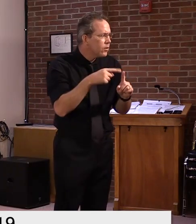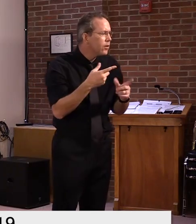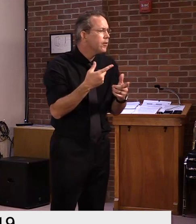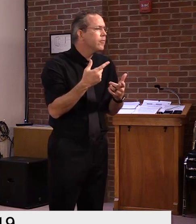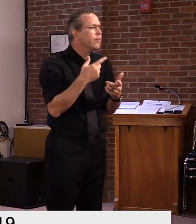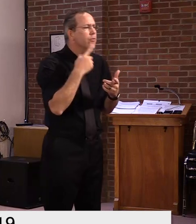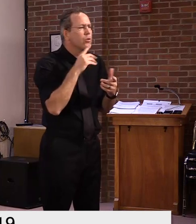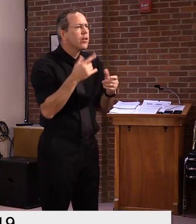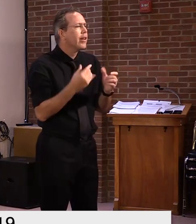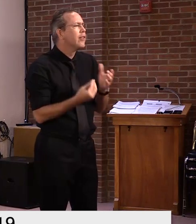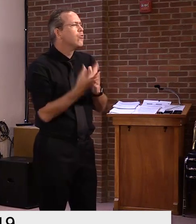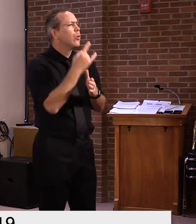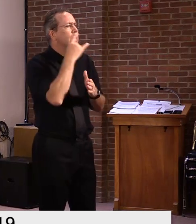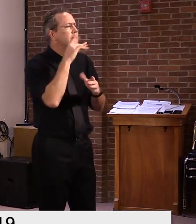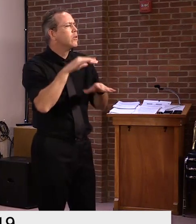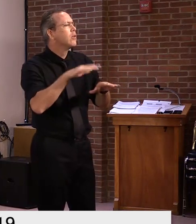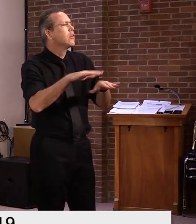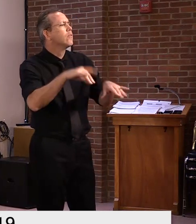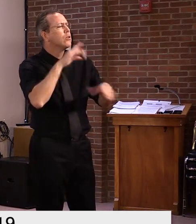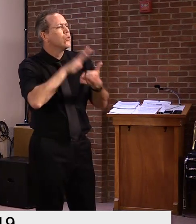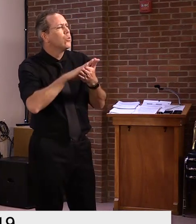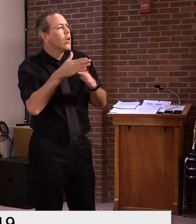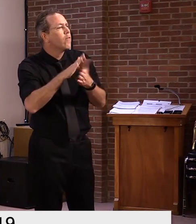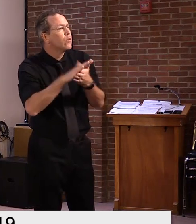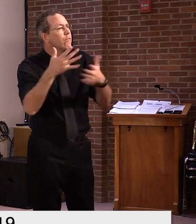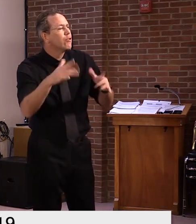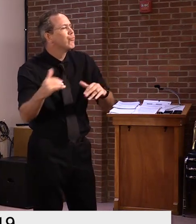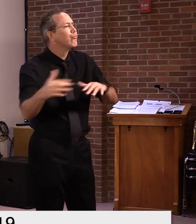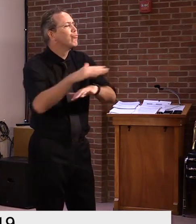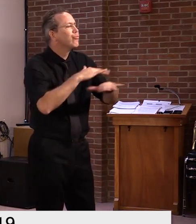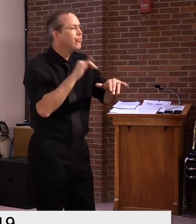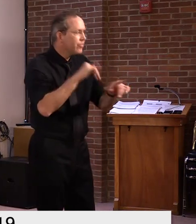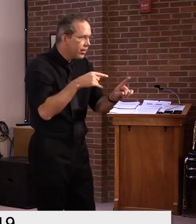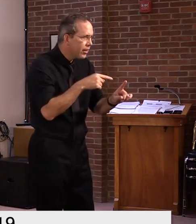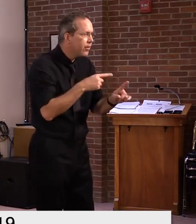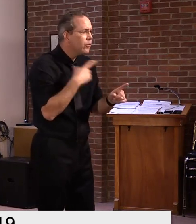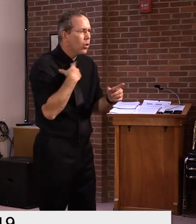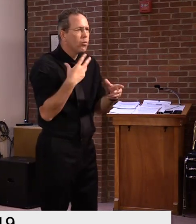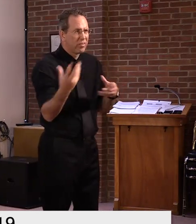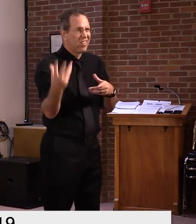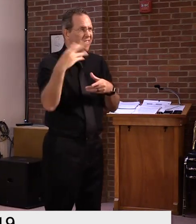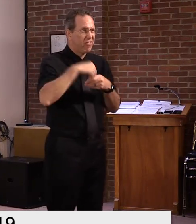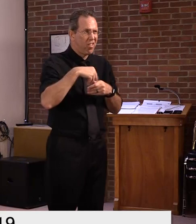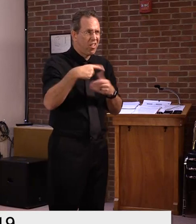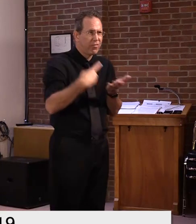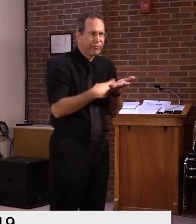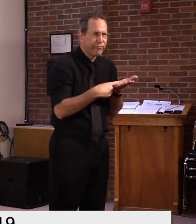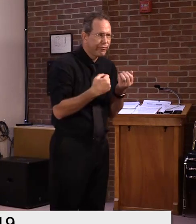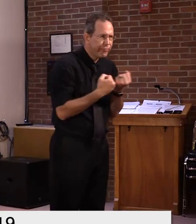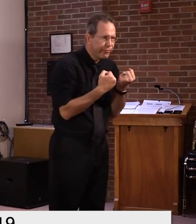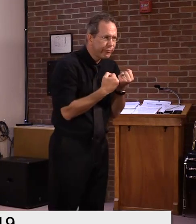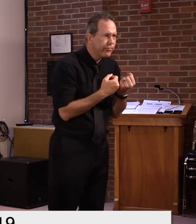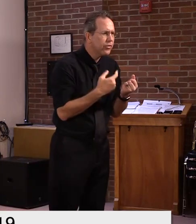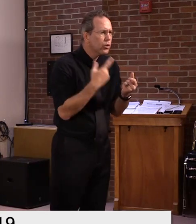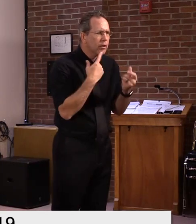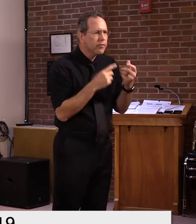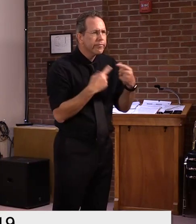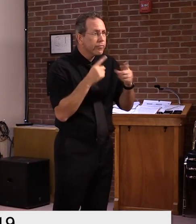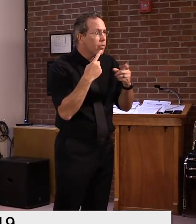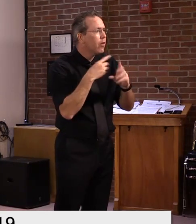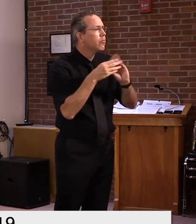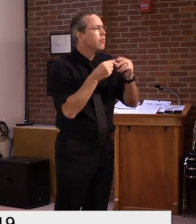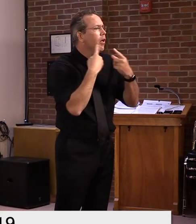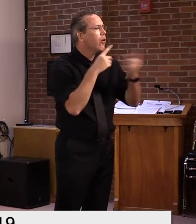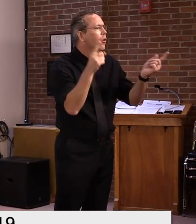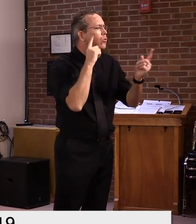its expertise and assistance as well. We anticipate a press release will be issued soon naming these